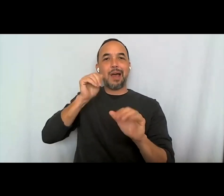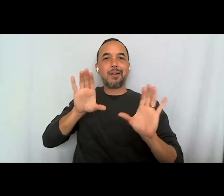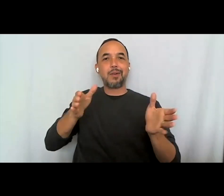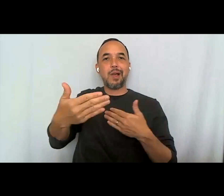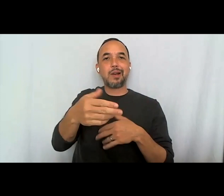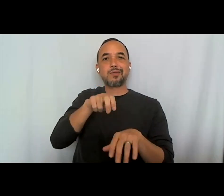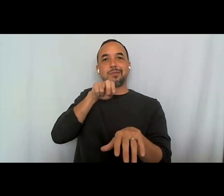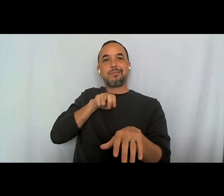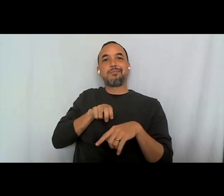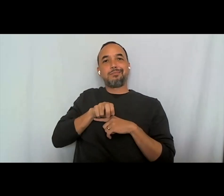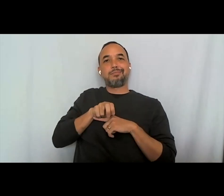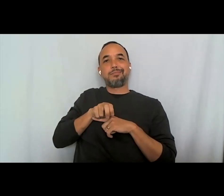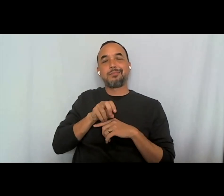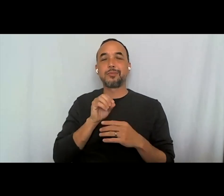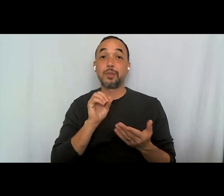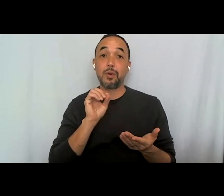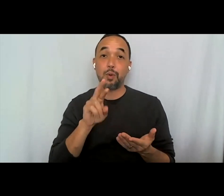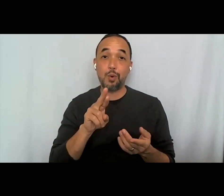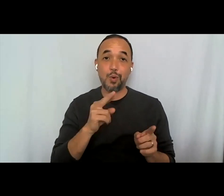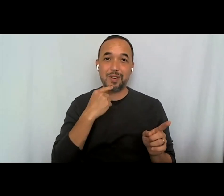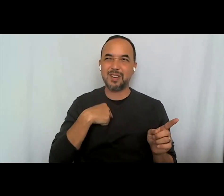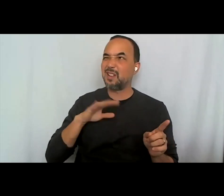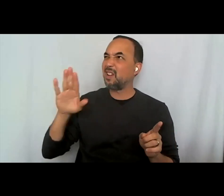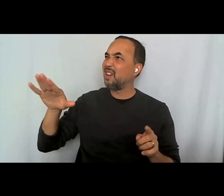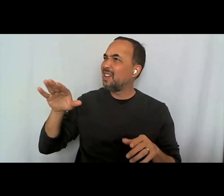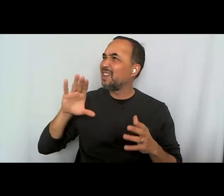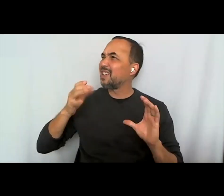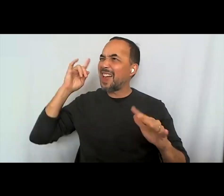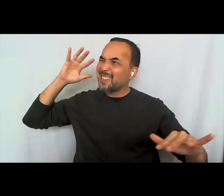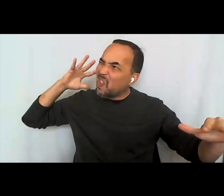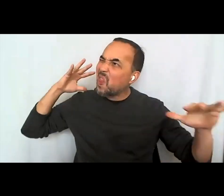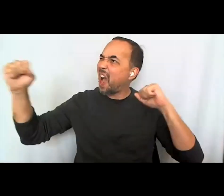he would tell us that the class was too loud.